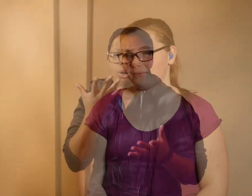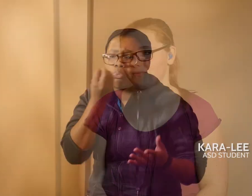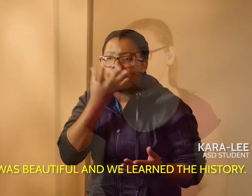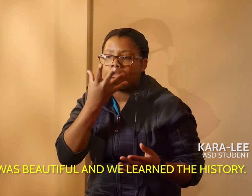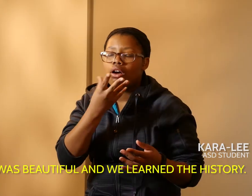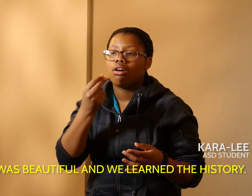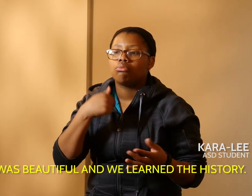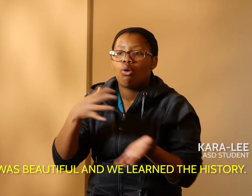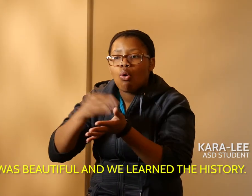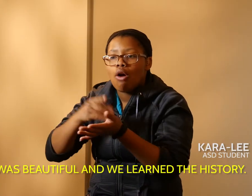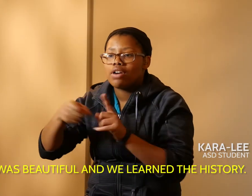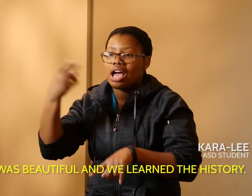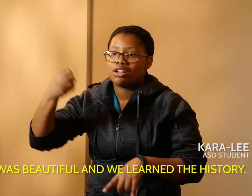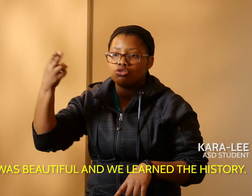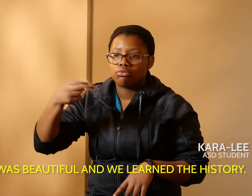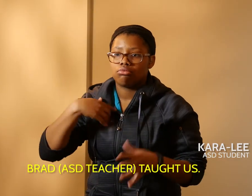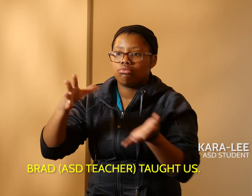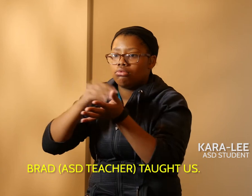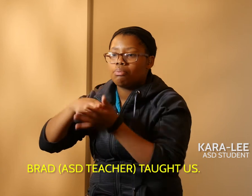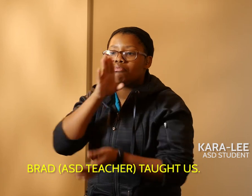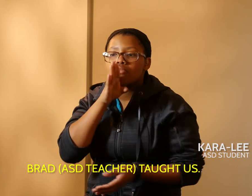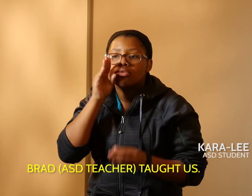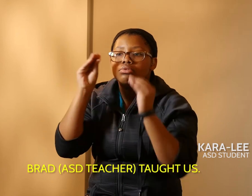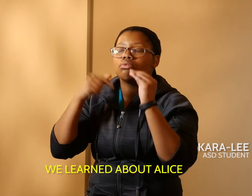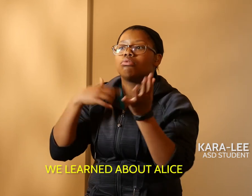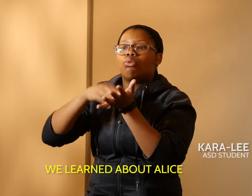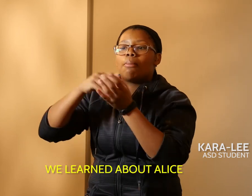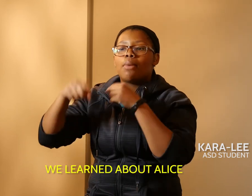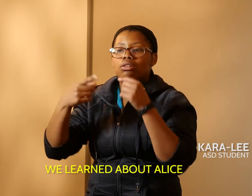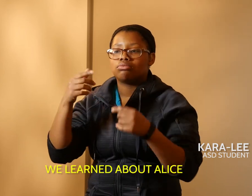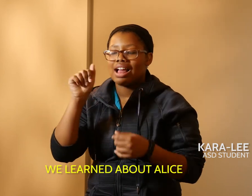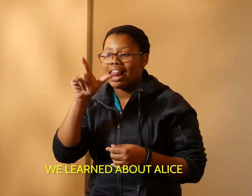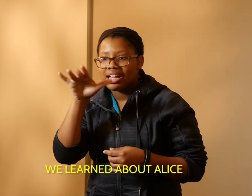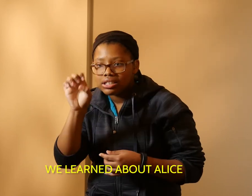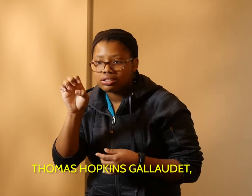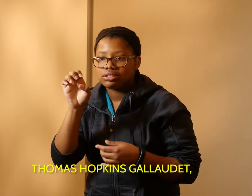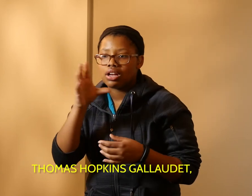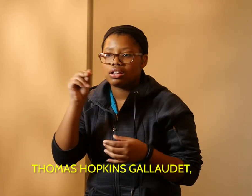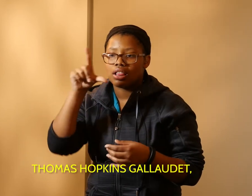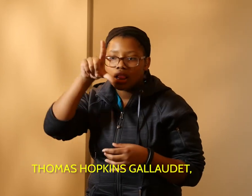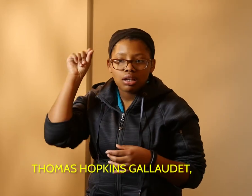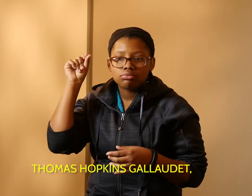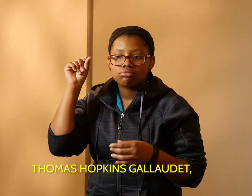It was beautiful, and we learned the history. Brad taught us. We learned about Alice and Thomas Hopkins